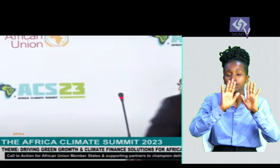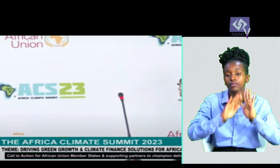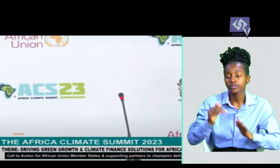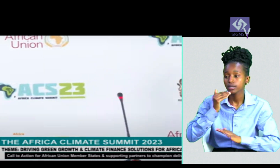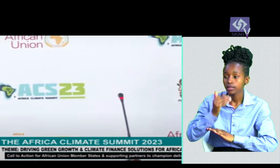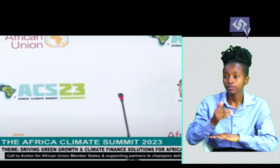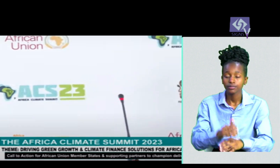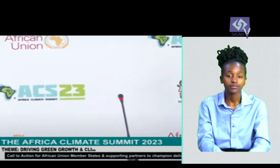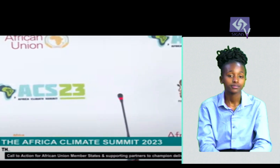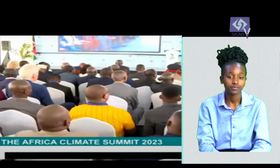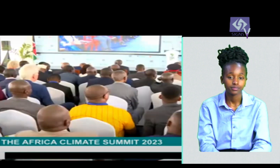Kate.